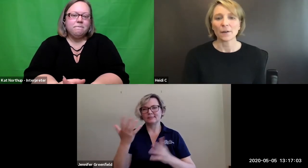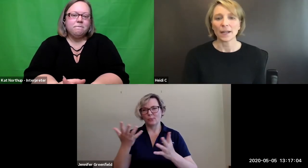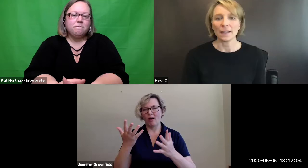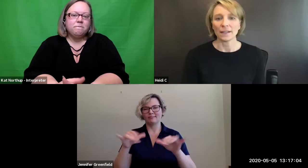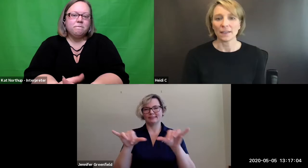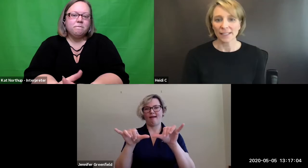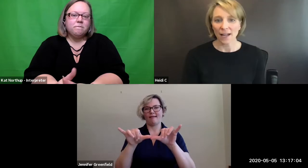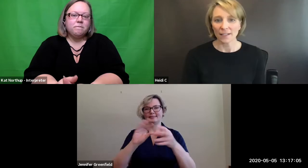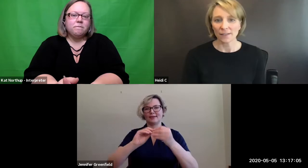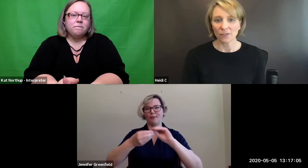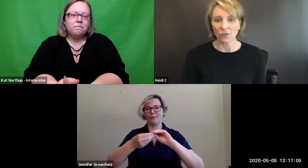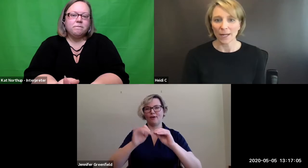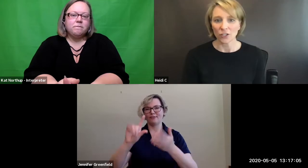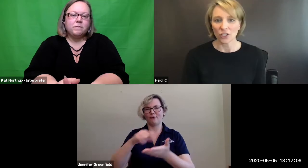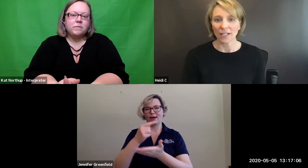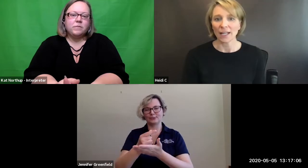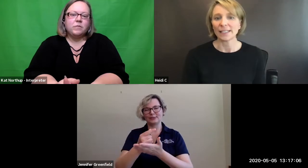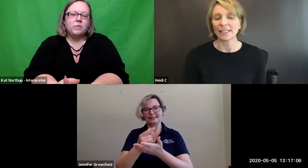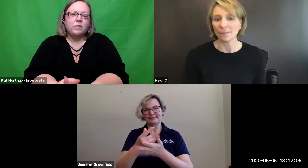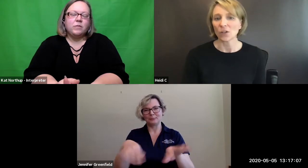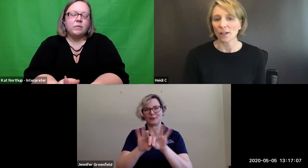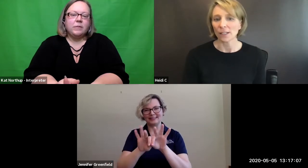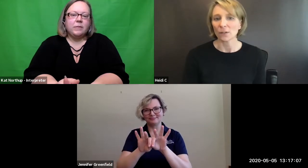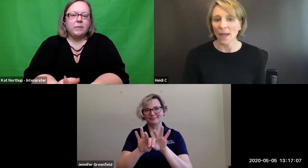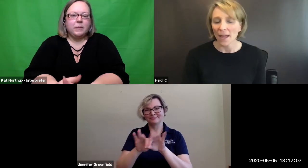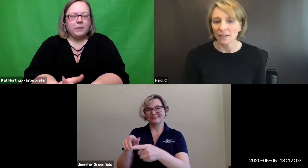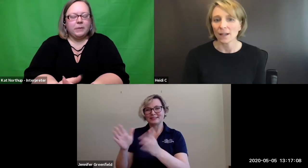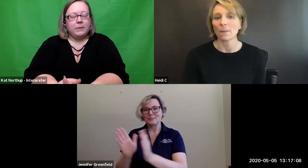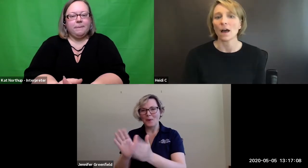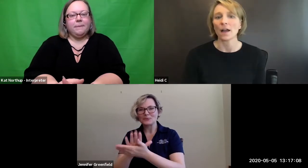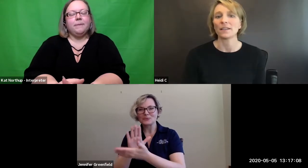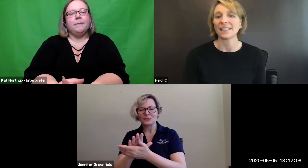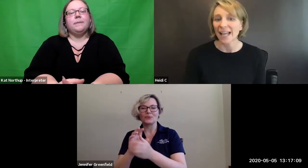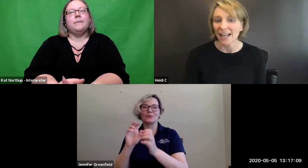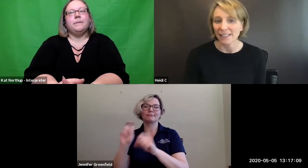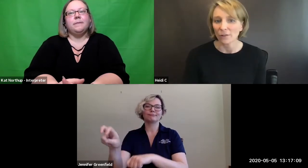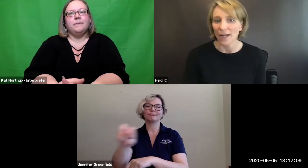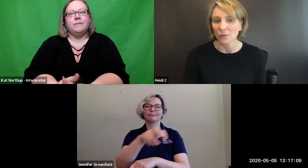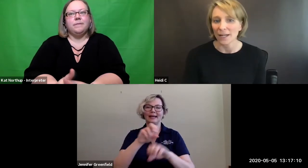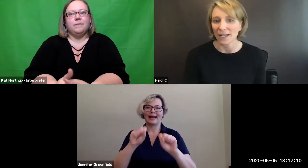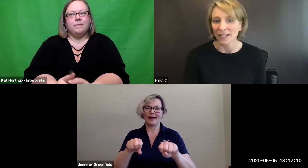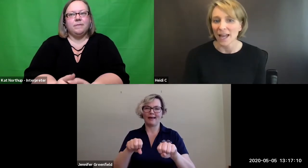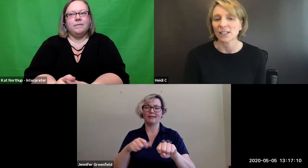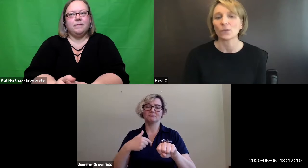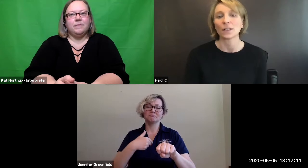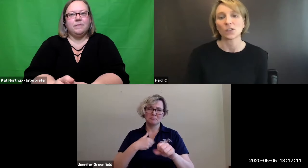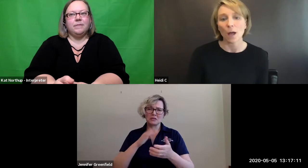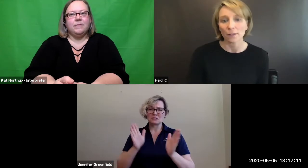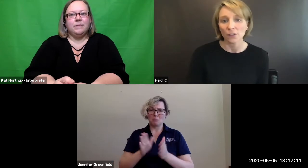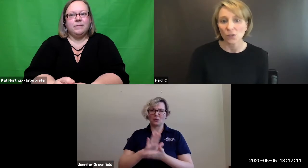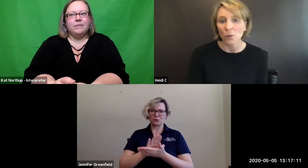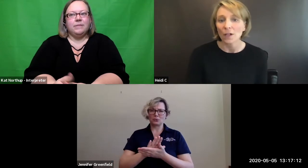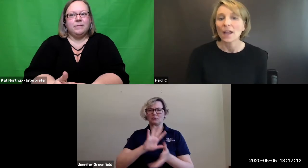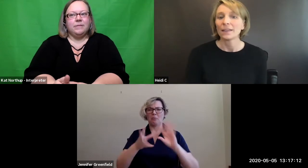Yes, so in this kind of situation, it seems to also depend upon the size of the graduating class. For a